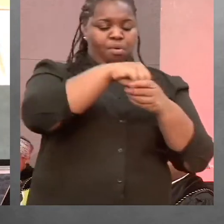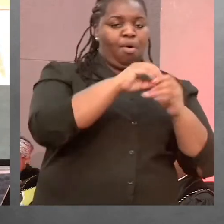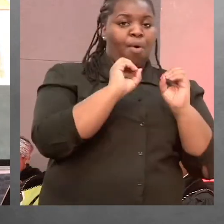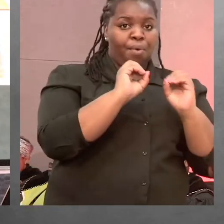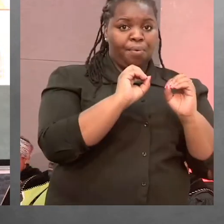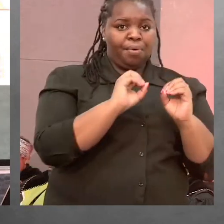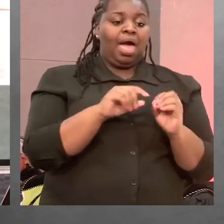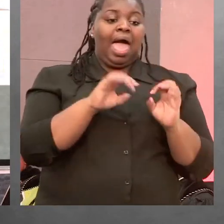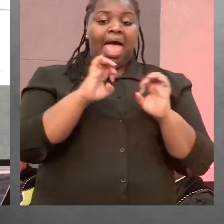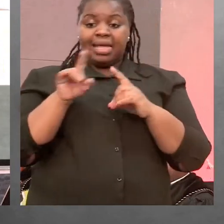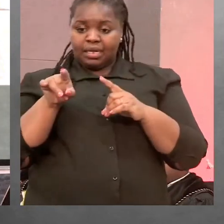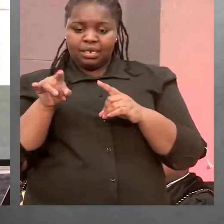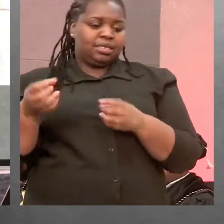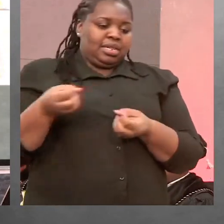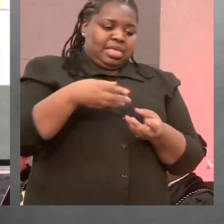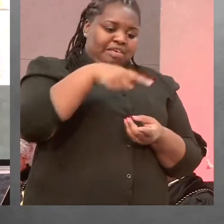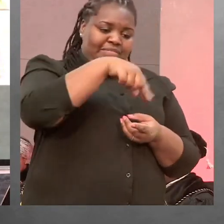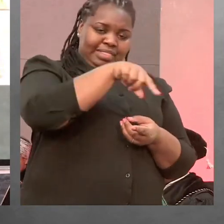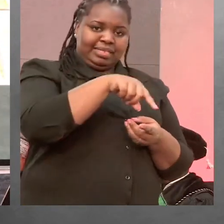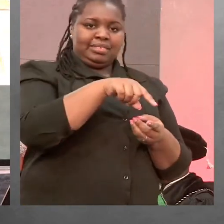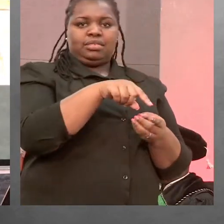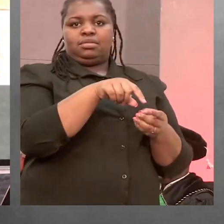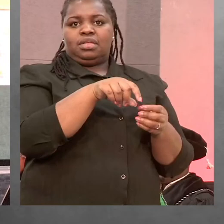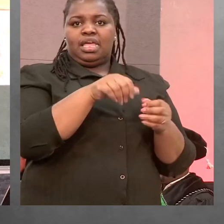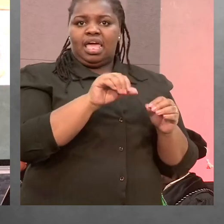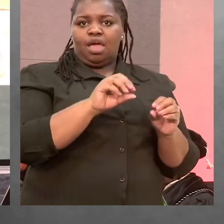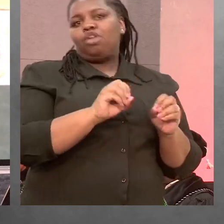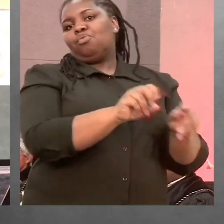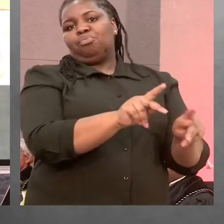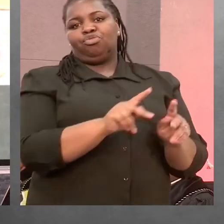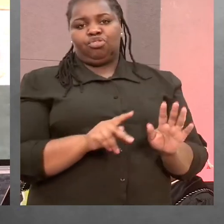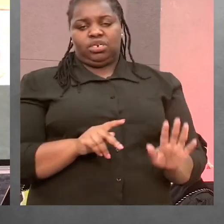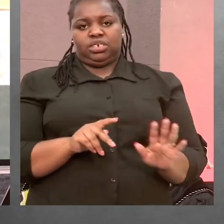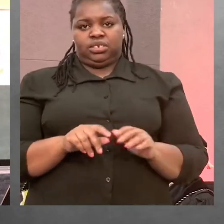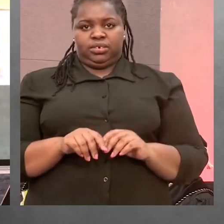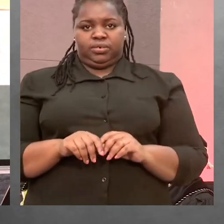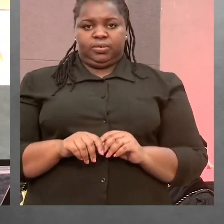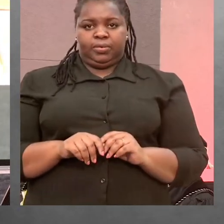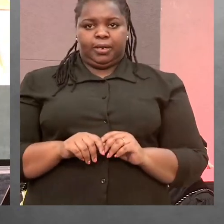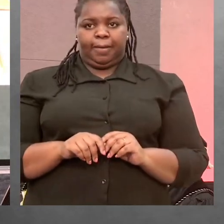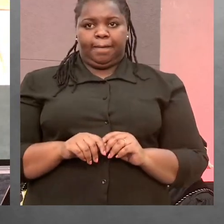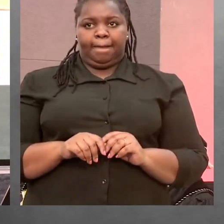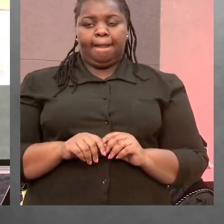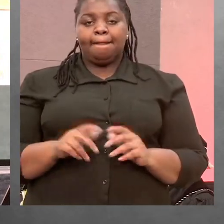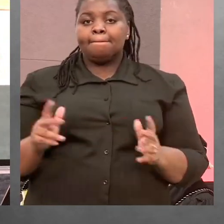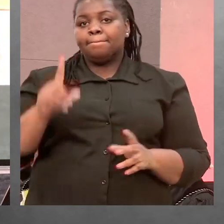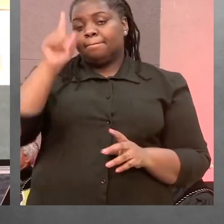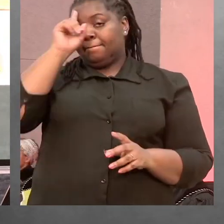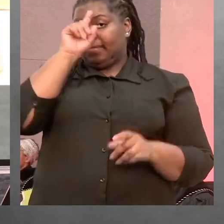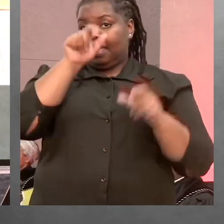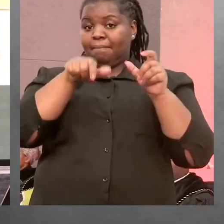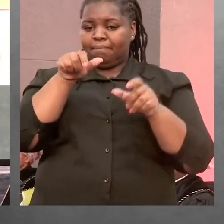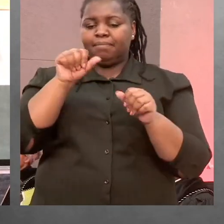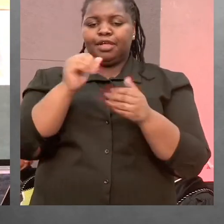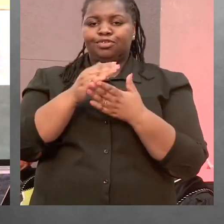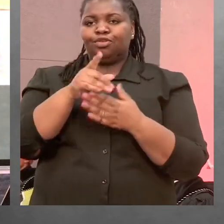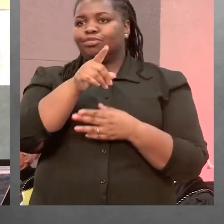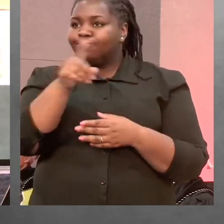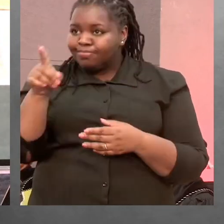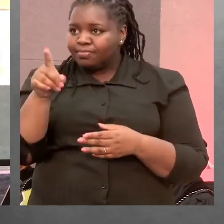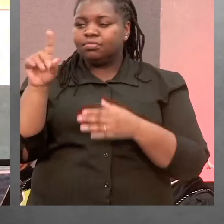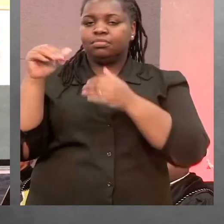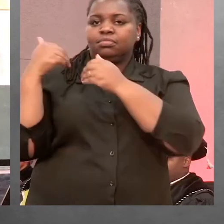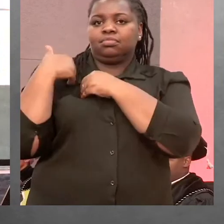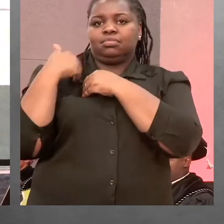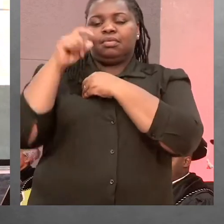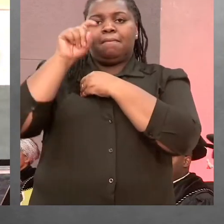people a chance towards social mobility. So black people must take the responsibility of